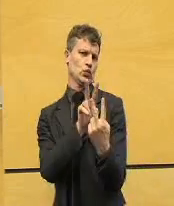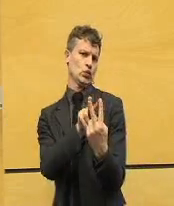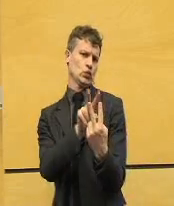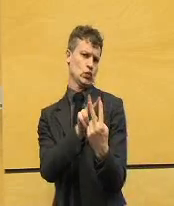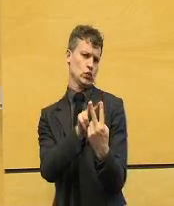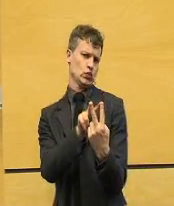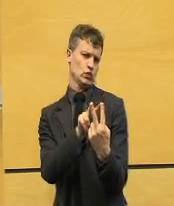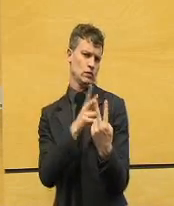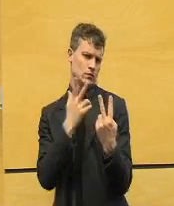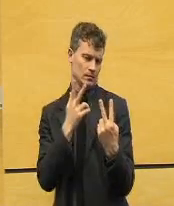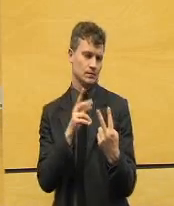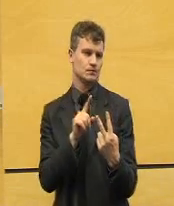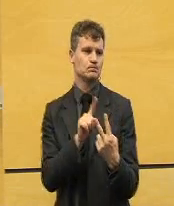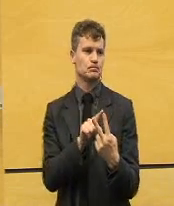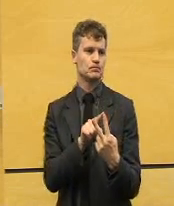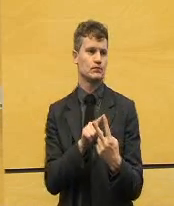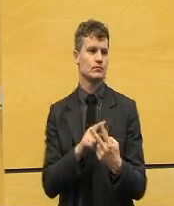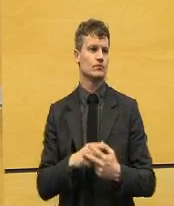The first one,